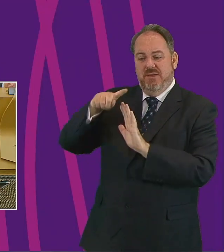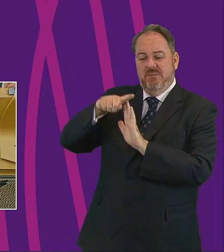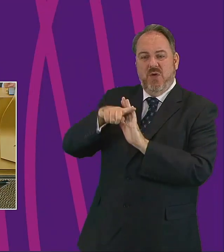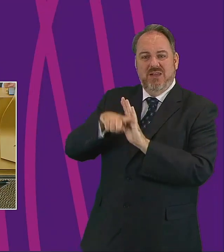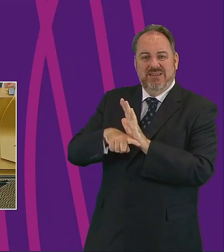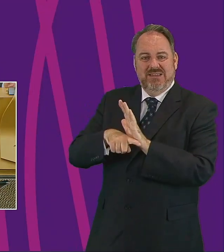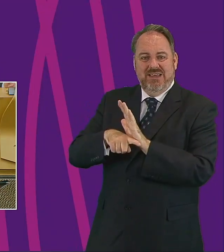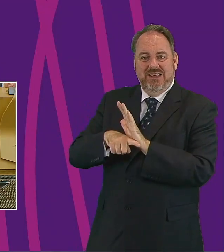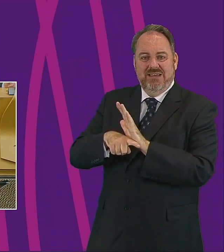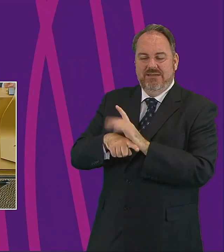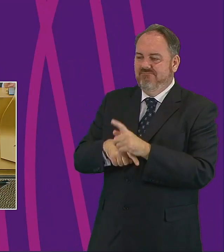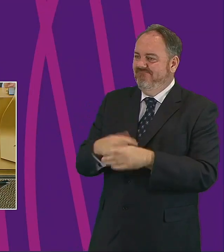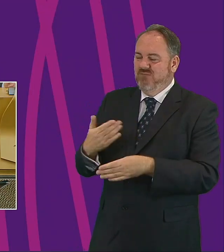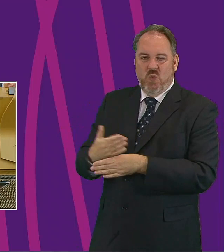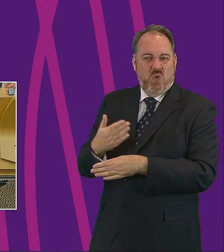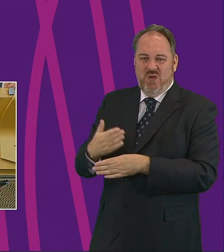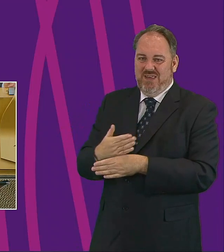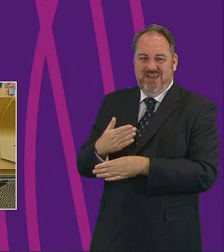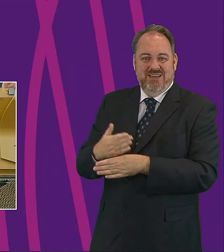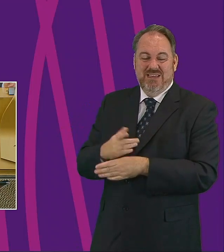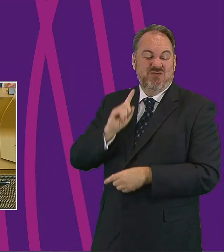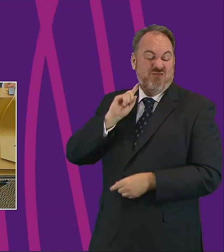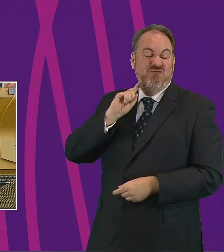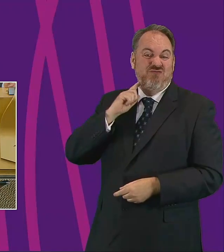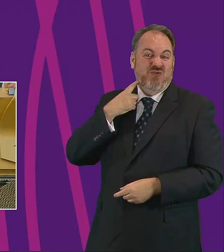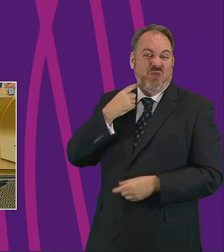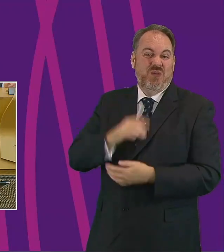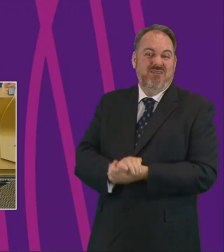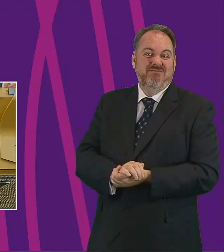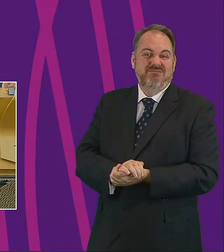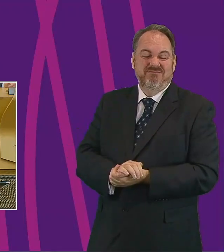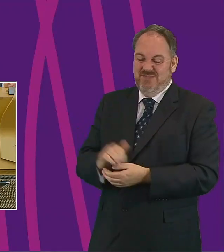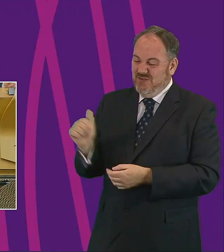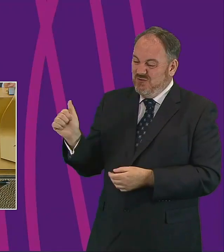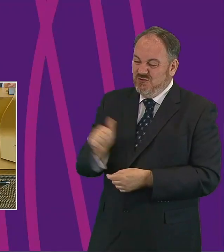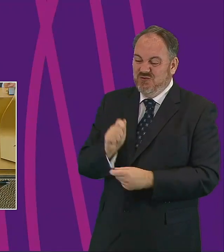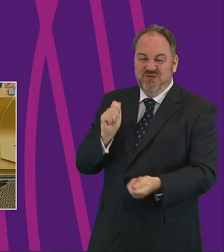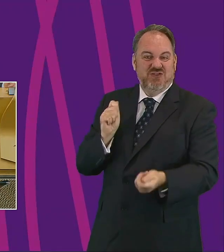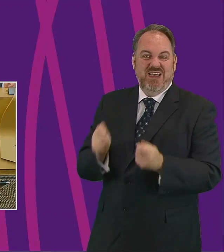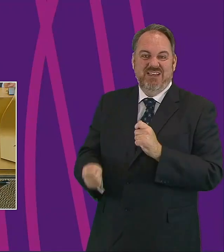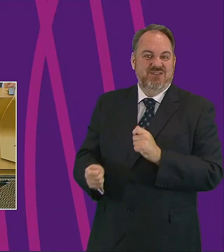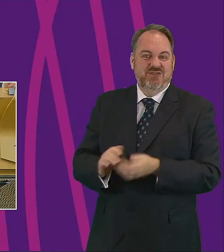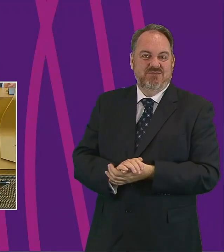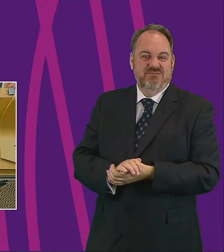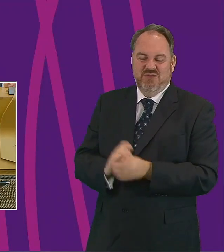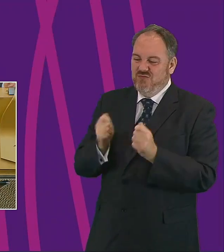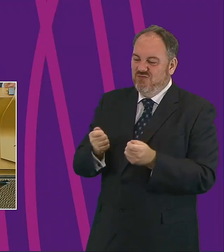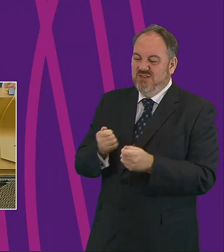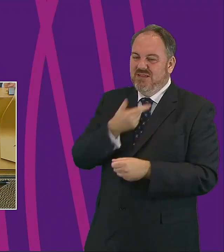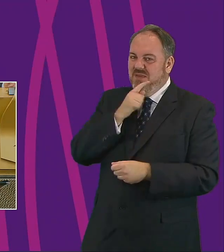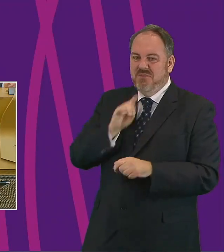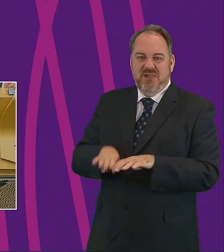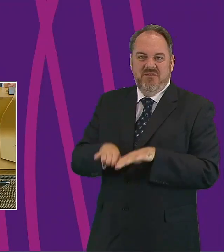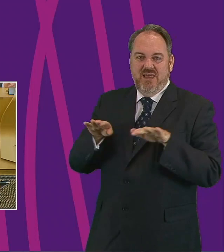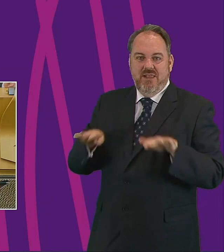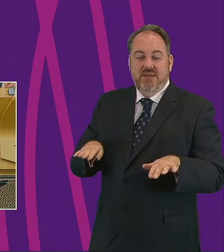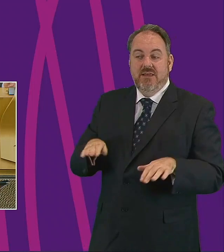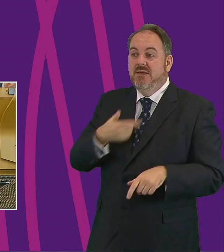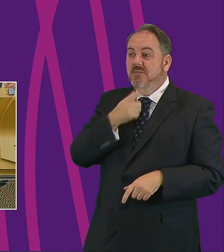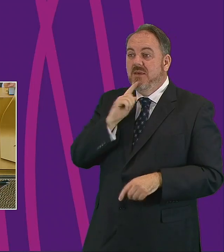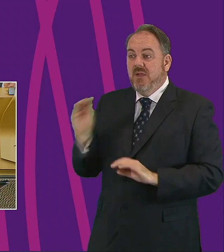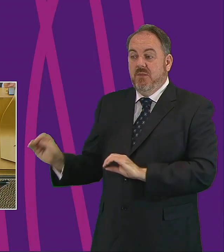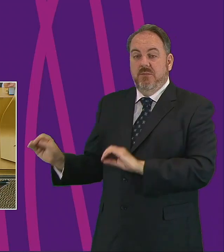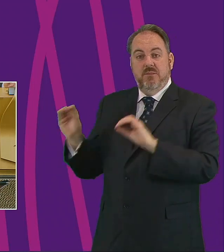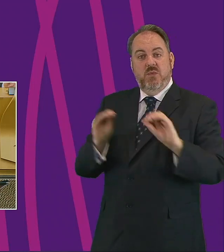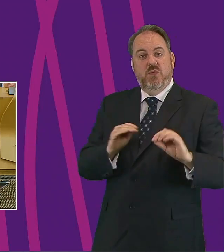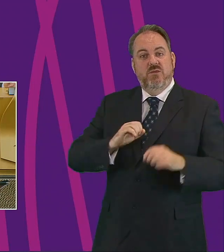just broken, it is deeply inhumane, and it must be changed. People who come to Scotland because they need a place of